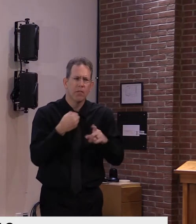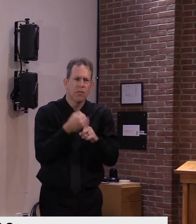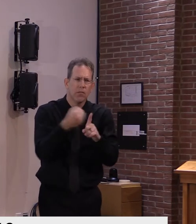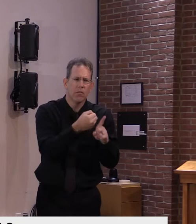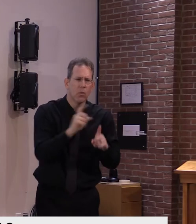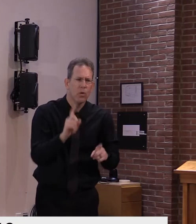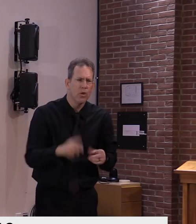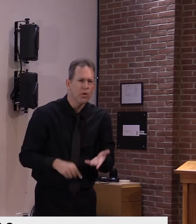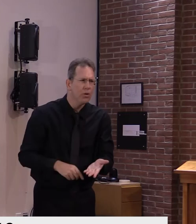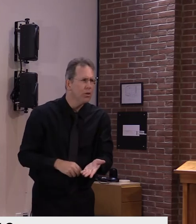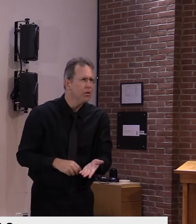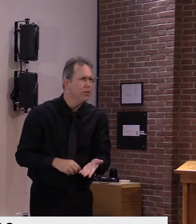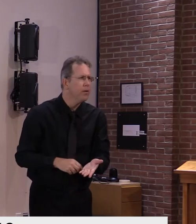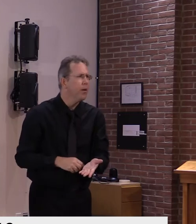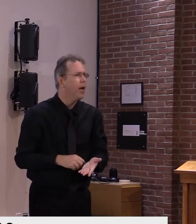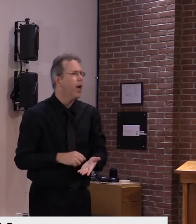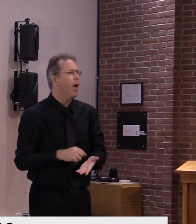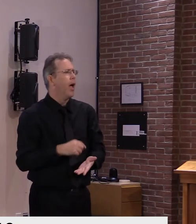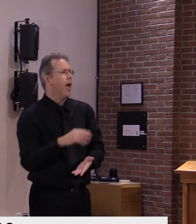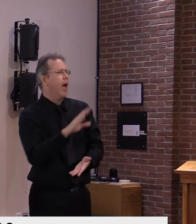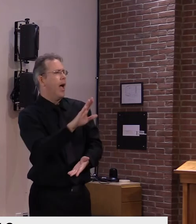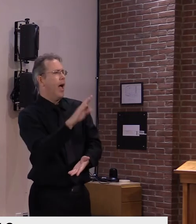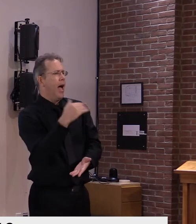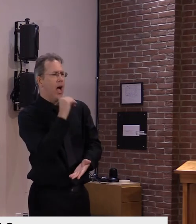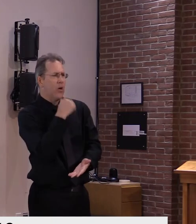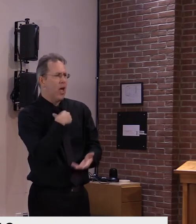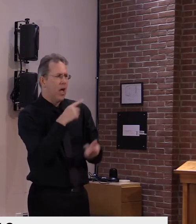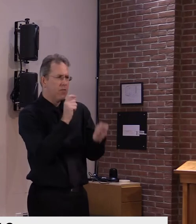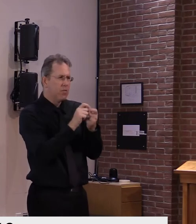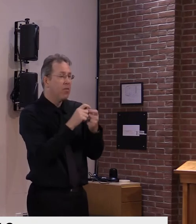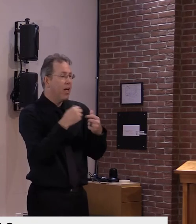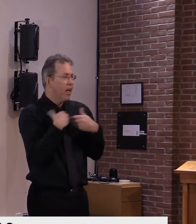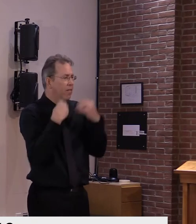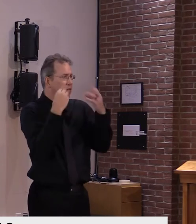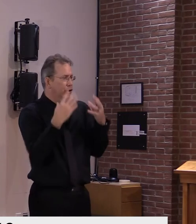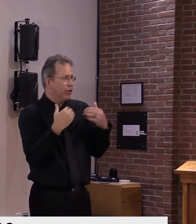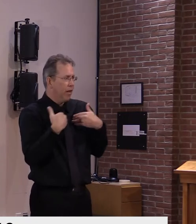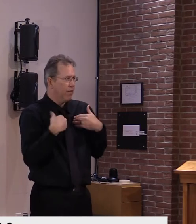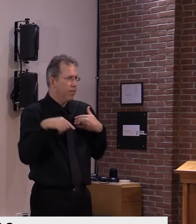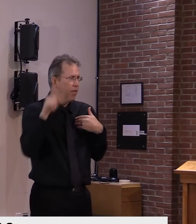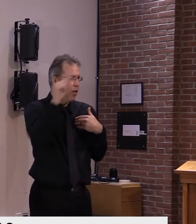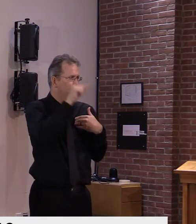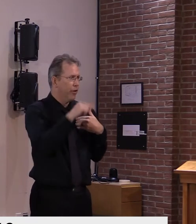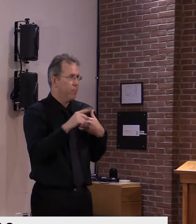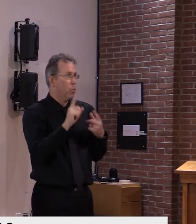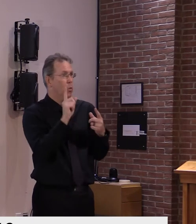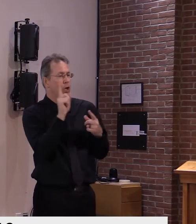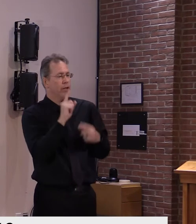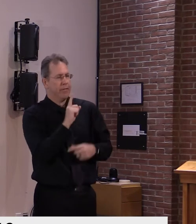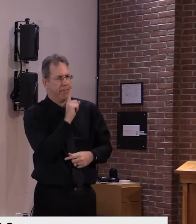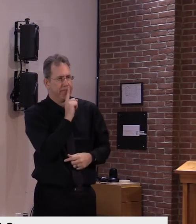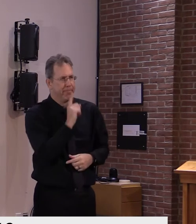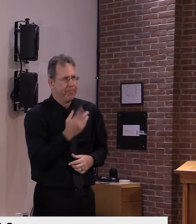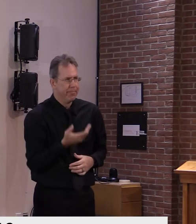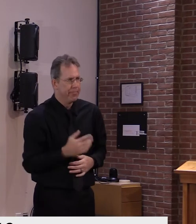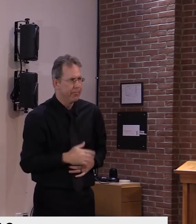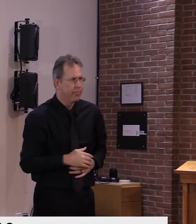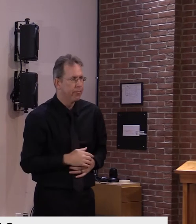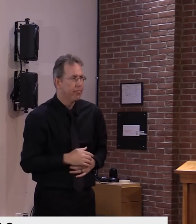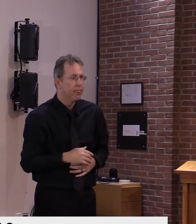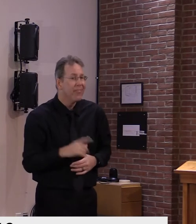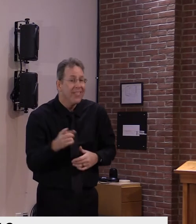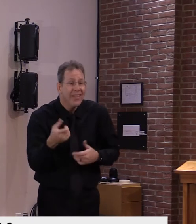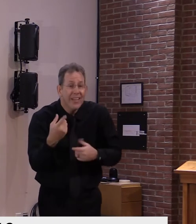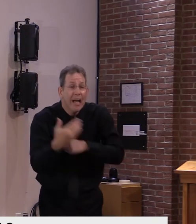state. Okay, do you know if any were from the two Southern Vermont counties? I don't have that data with me at the